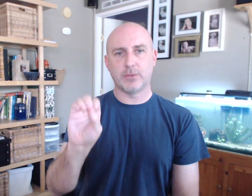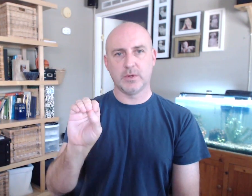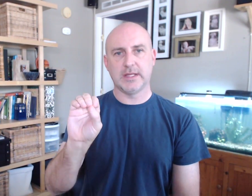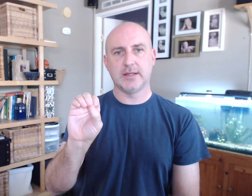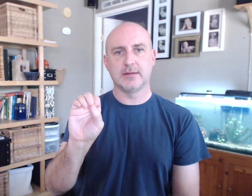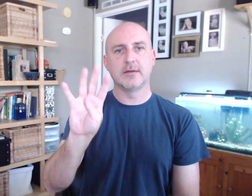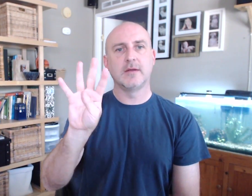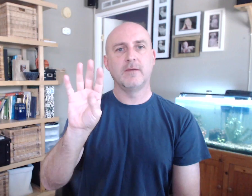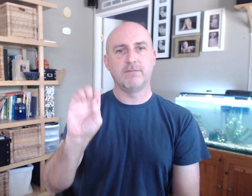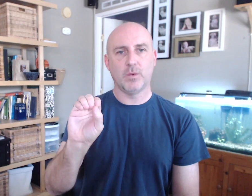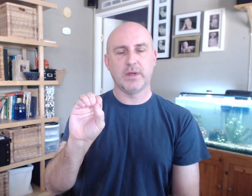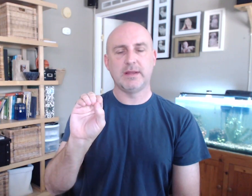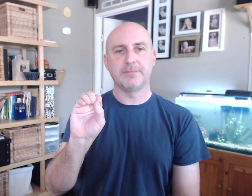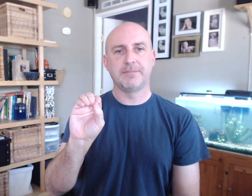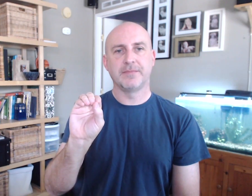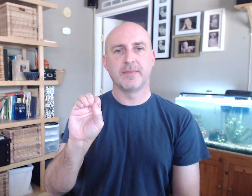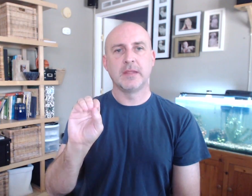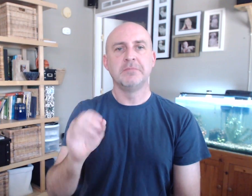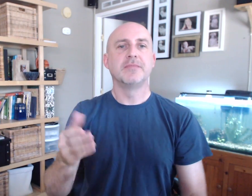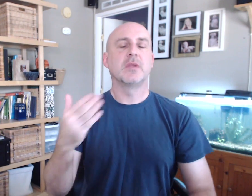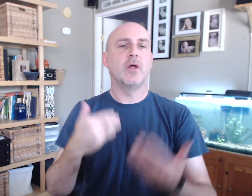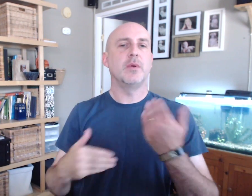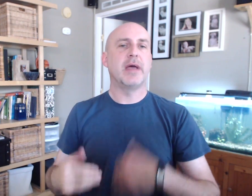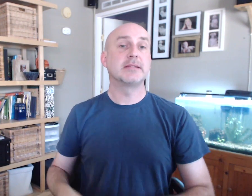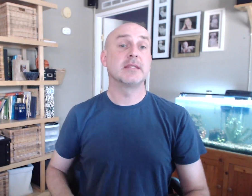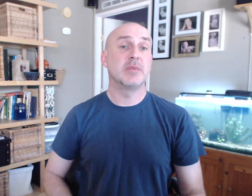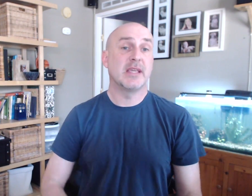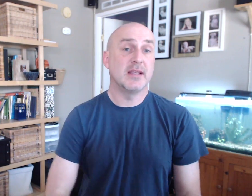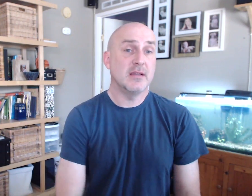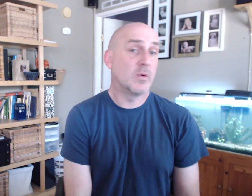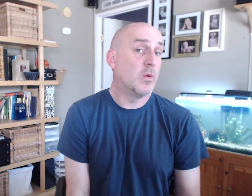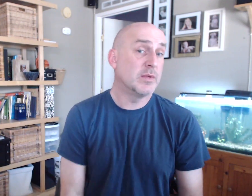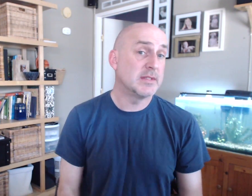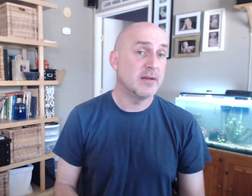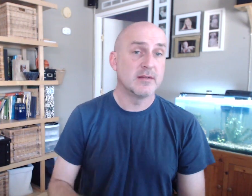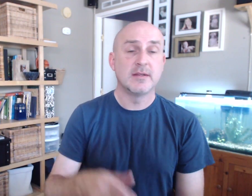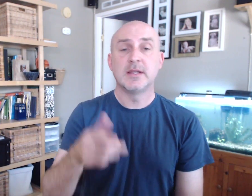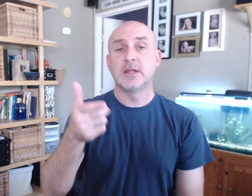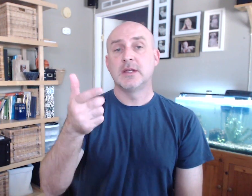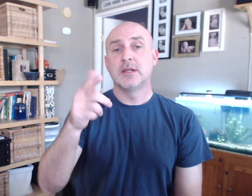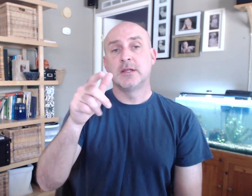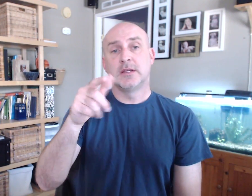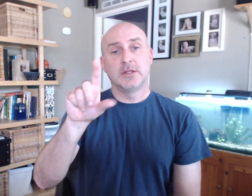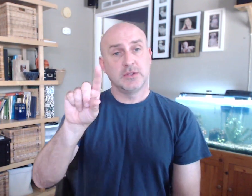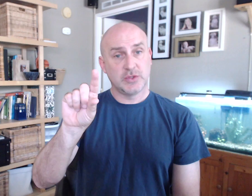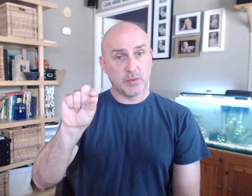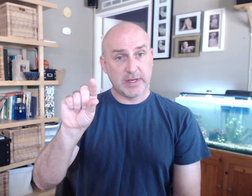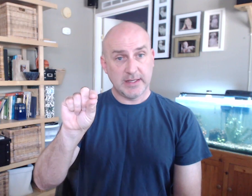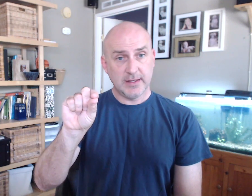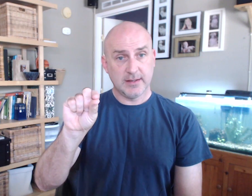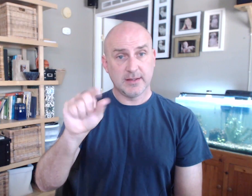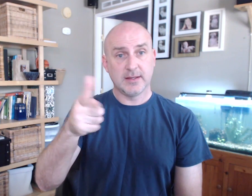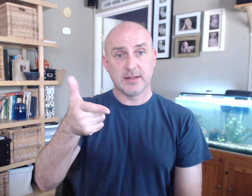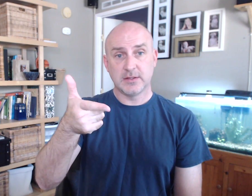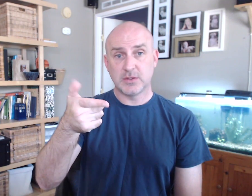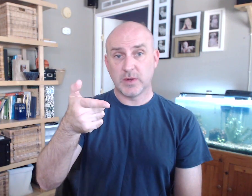40, 40. All the way back to the beginning. We're almost there. 20,